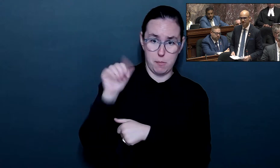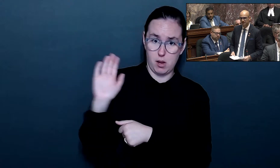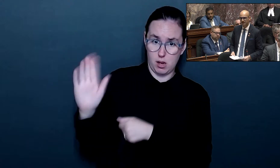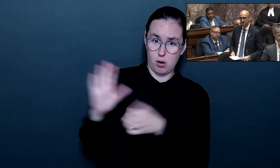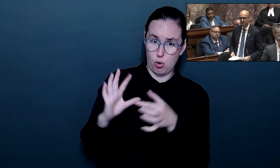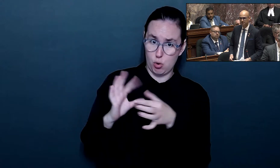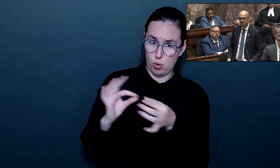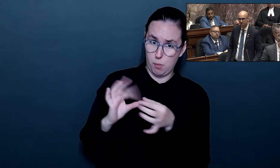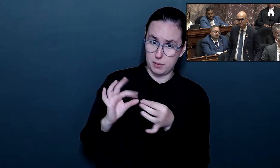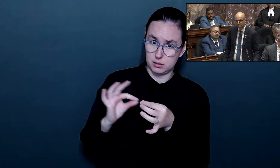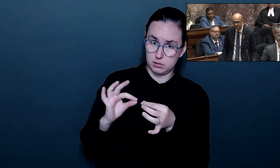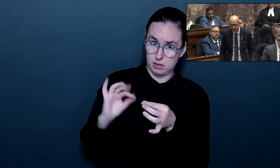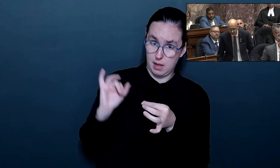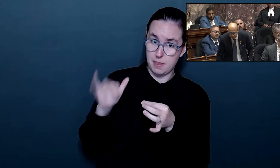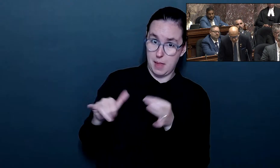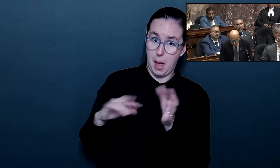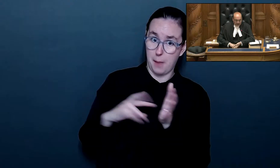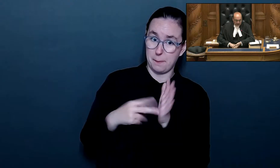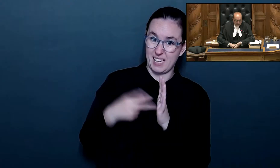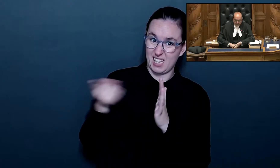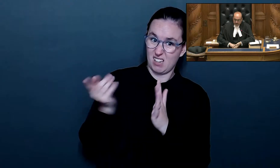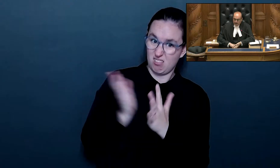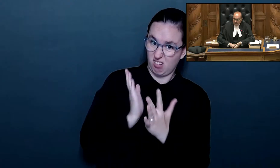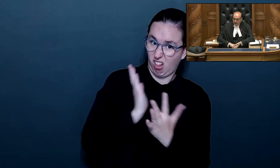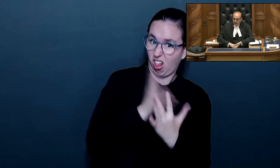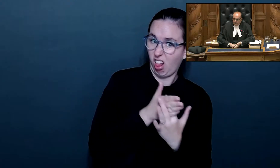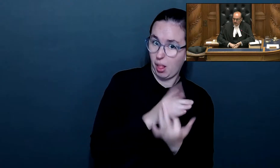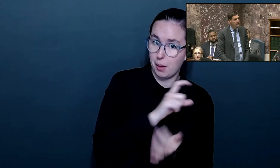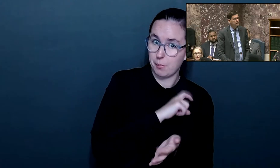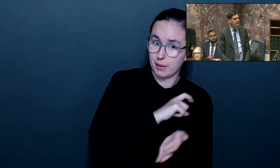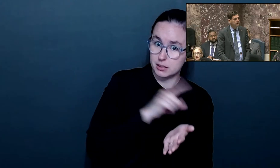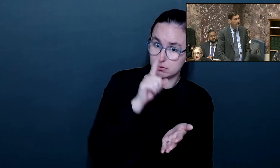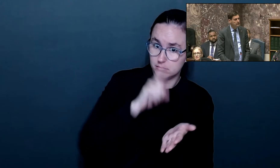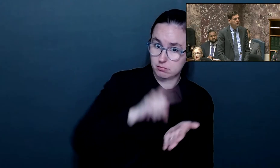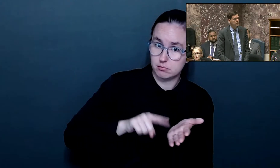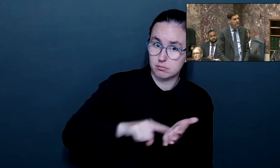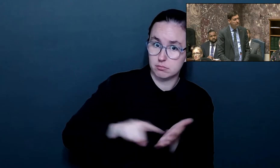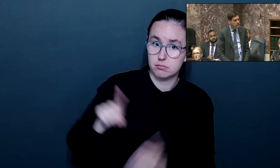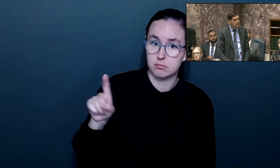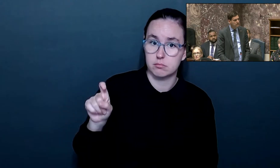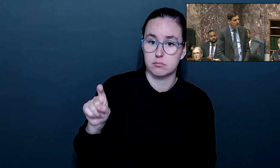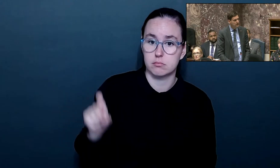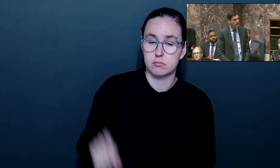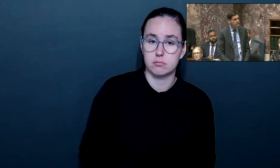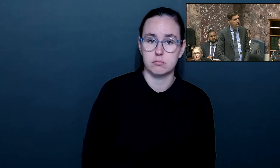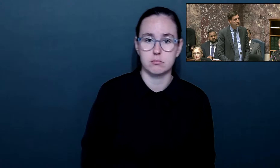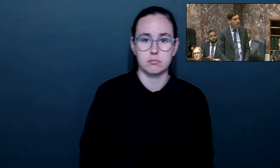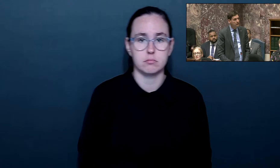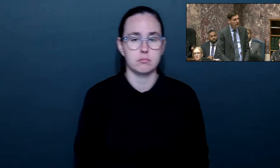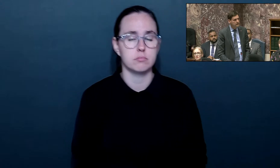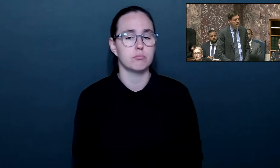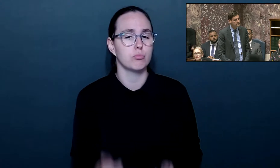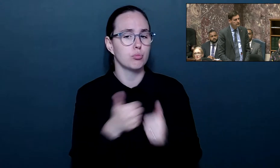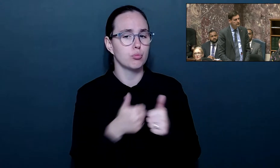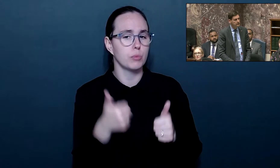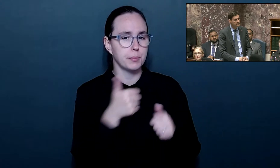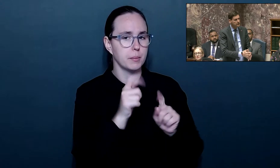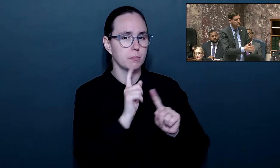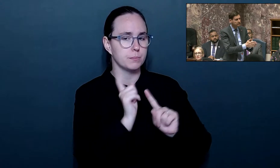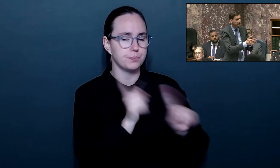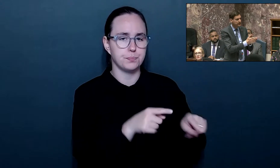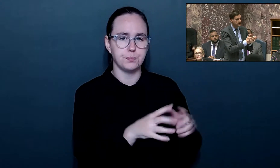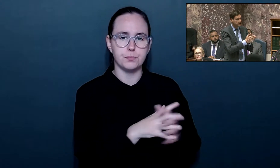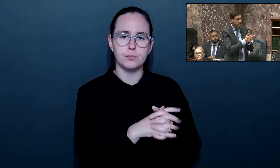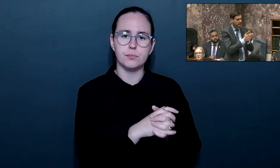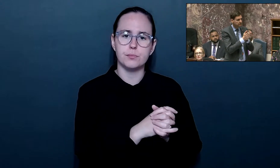police investigation? Premier. Honourable Speaker, the member is again doing what the first member did, and I'm sure unintentionally.